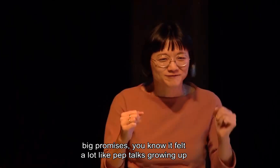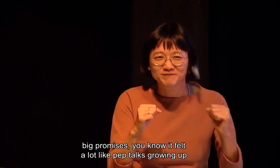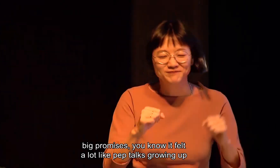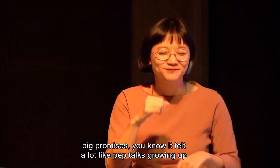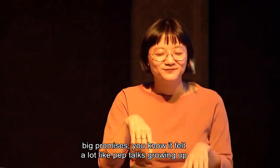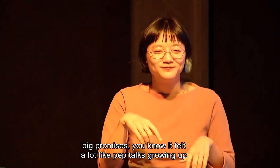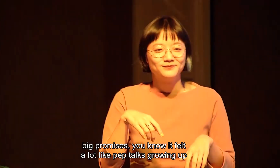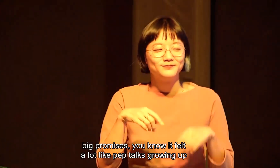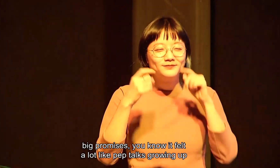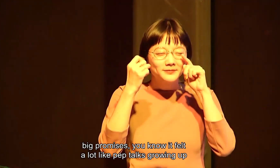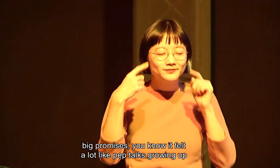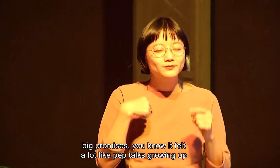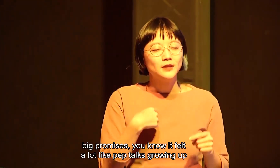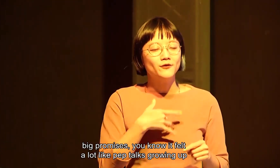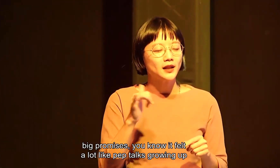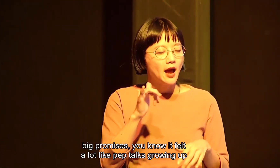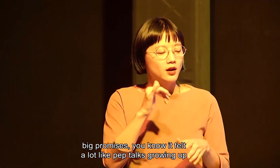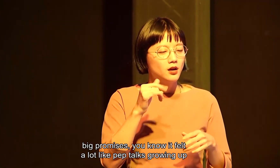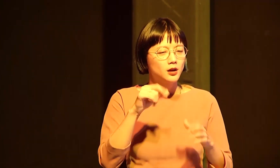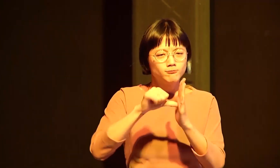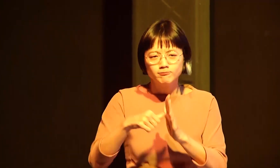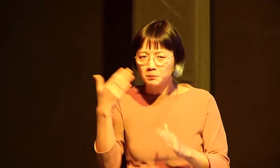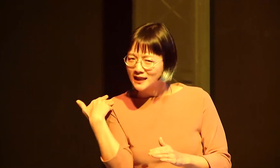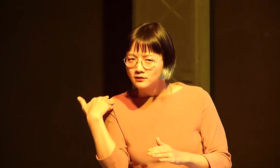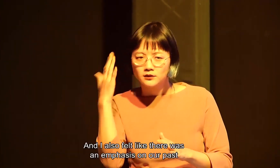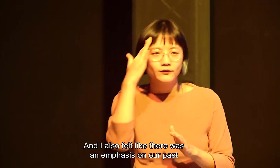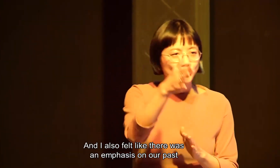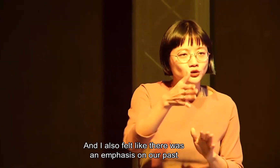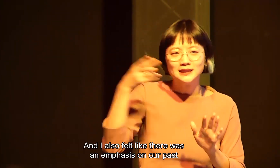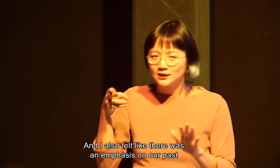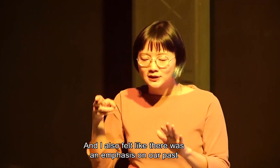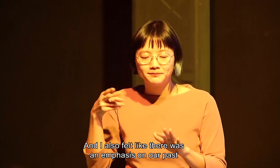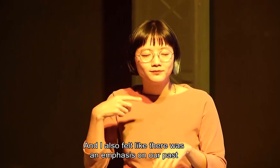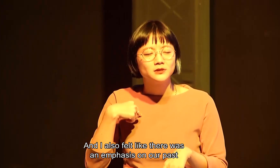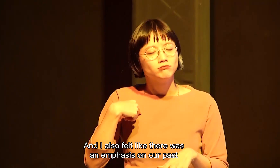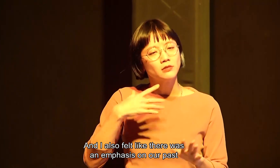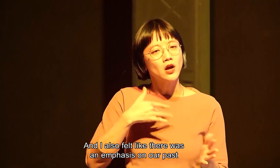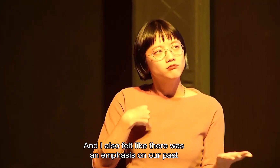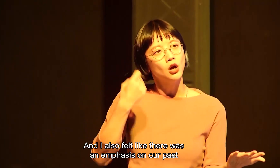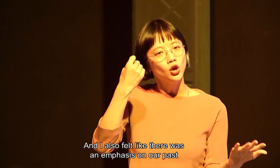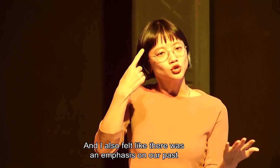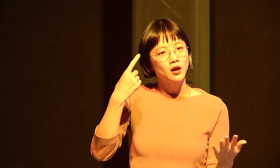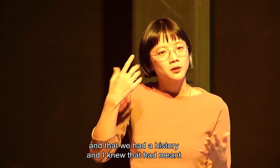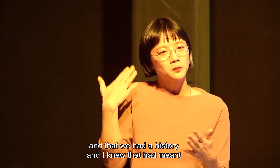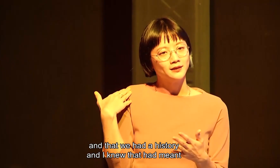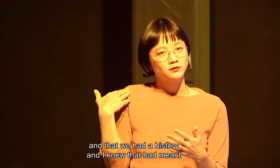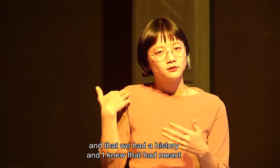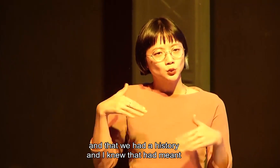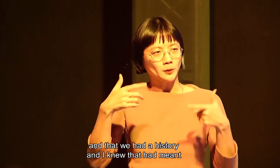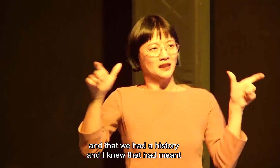You know, it felt a lot like pep talks growing up. And I also felt like there was an emphasis on our past and that we had